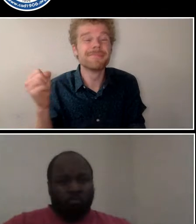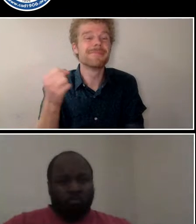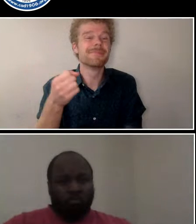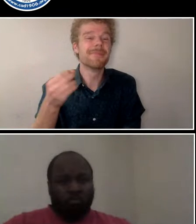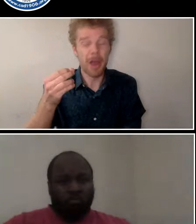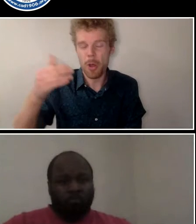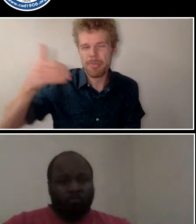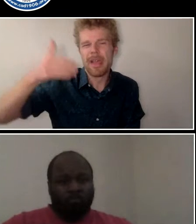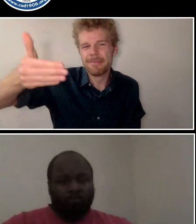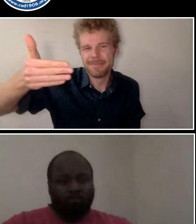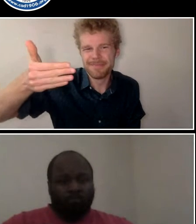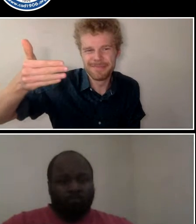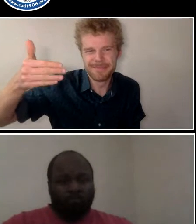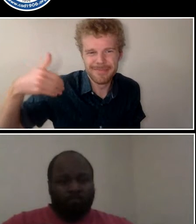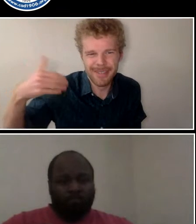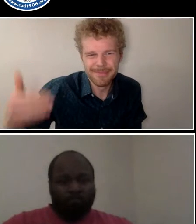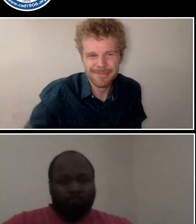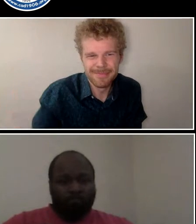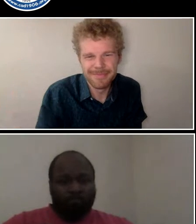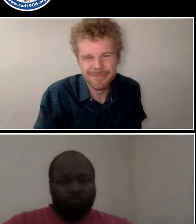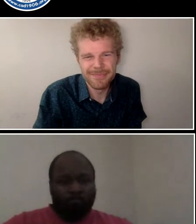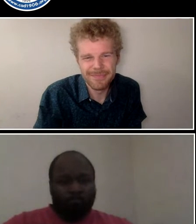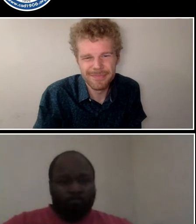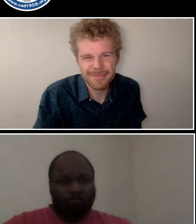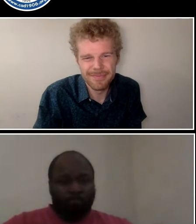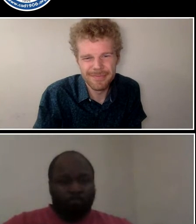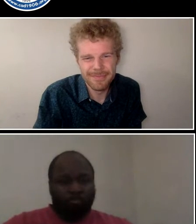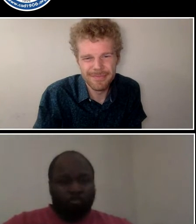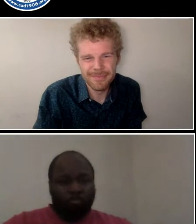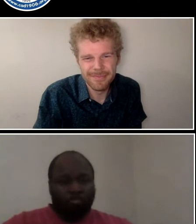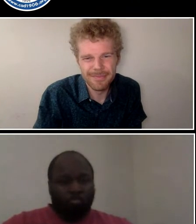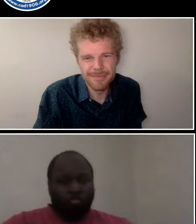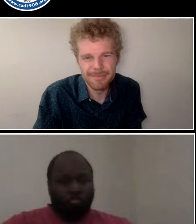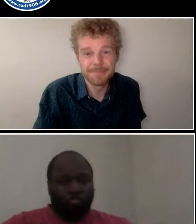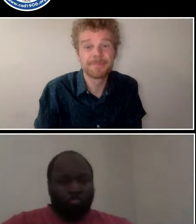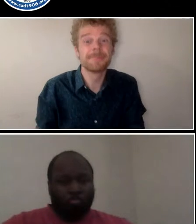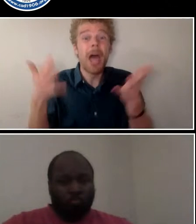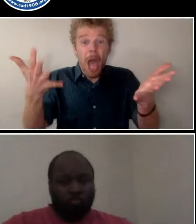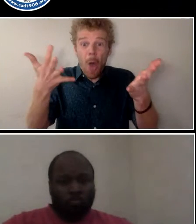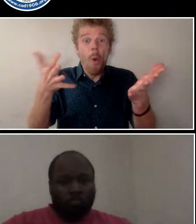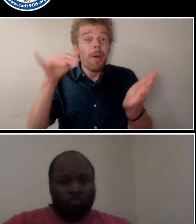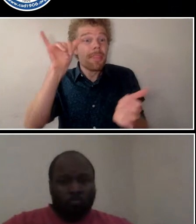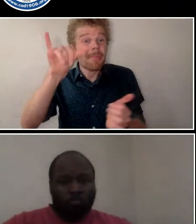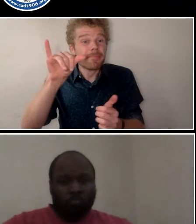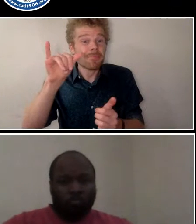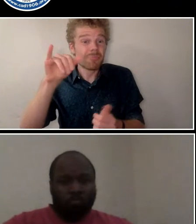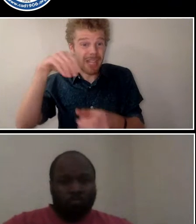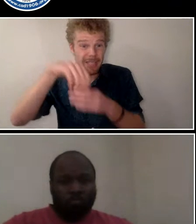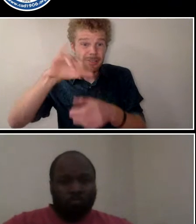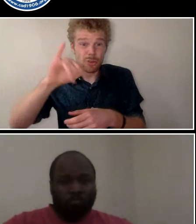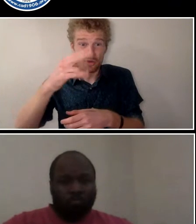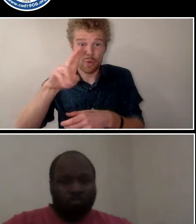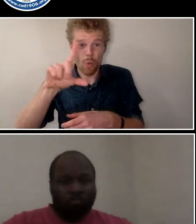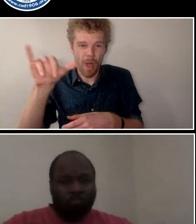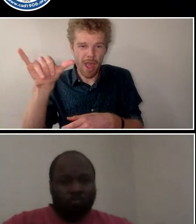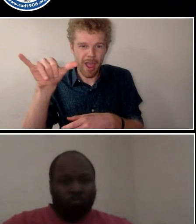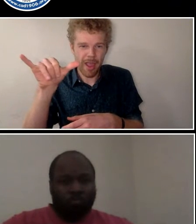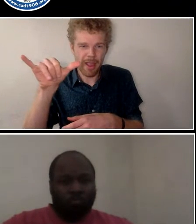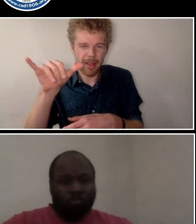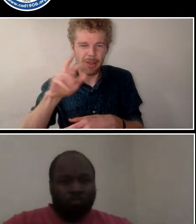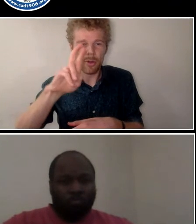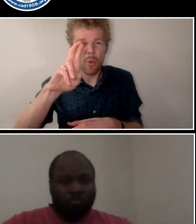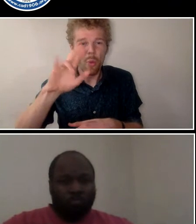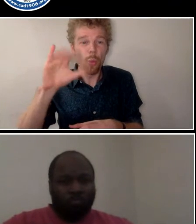So just as we saw in the election in November, you got to have your name on the ballot in order for anyone to be able to vote for